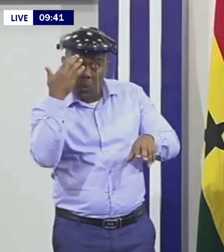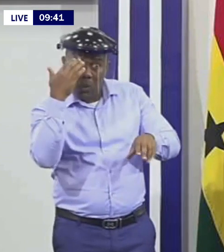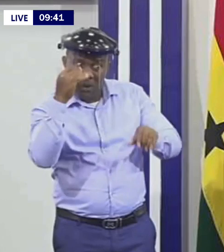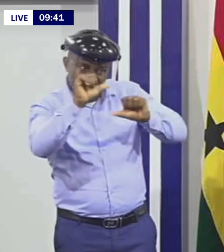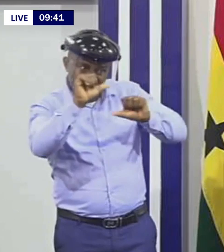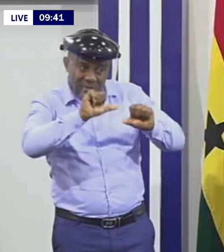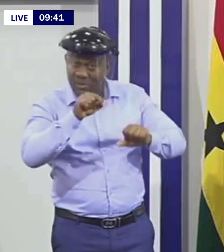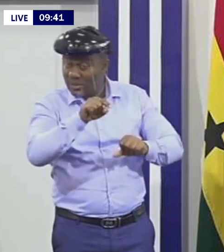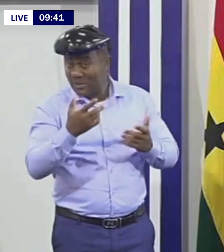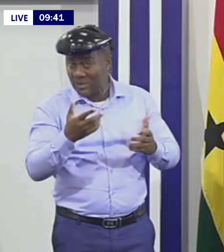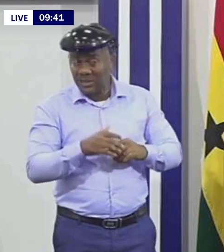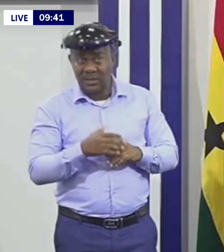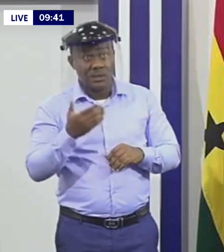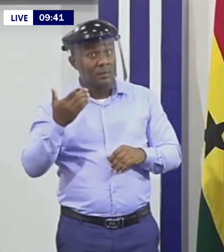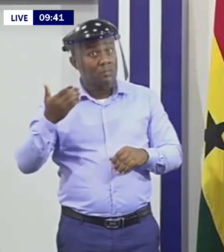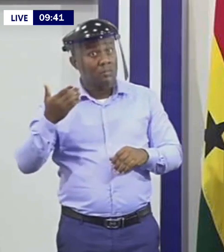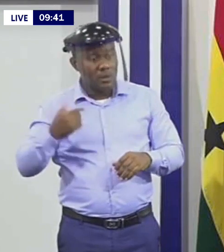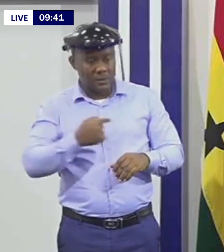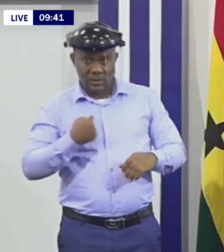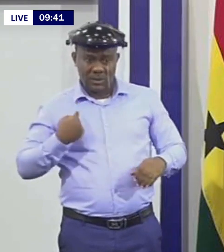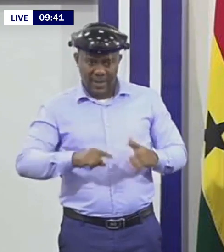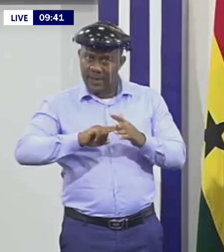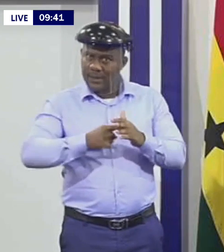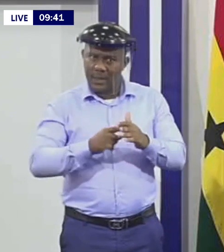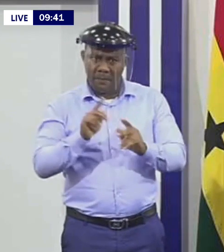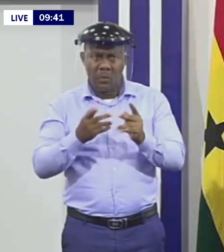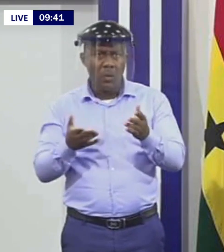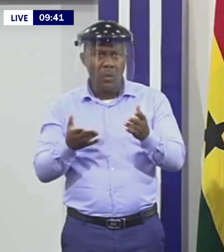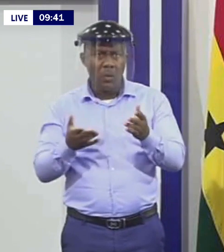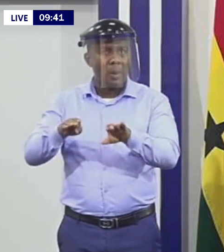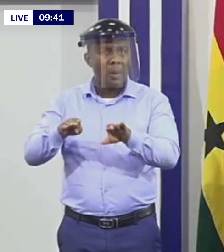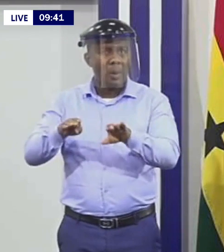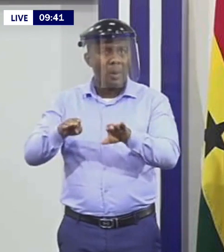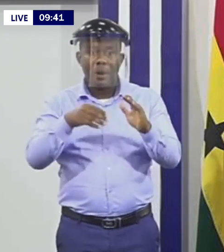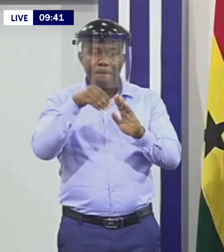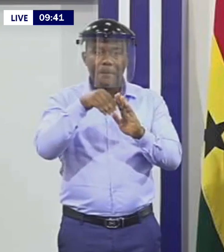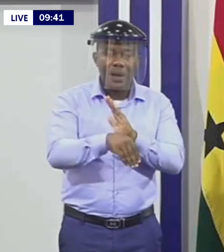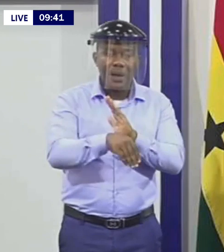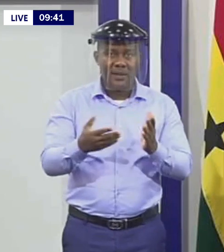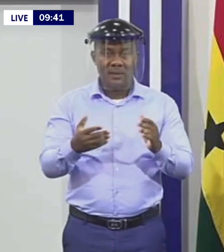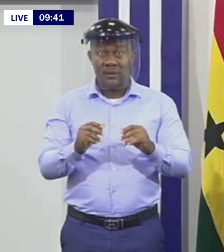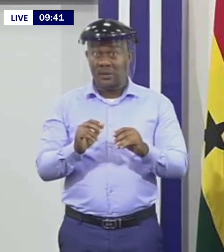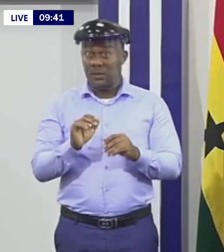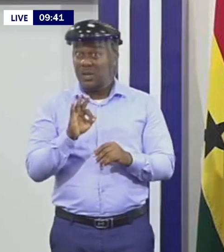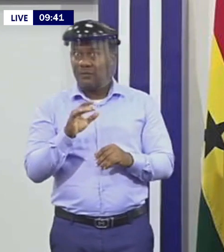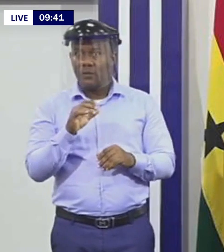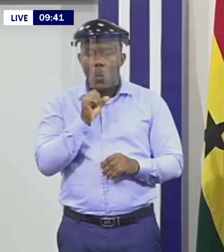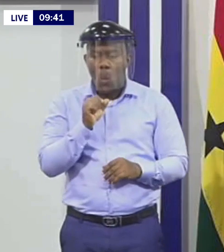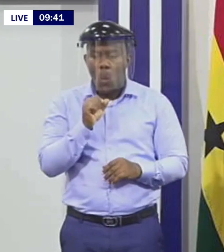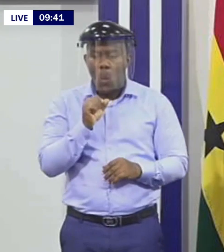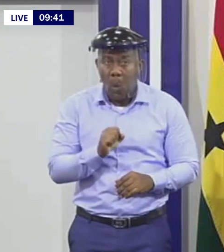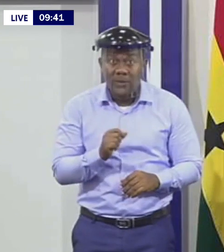the case fatality was high, later it dropped. The fatality increases with age. They mentioned it